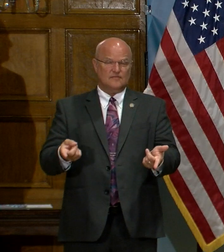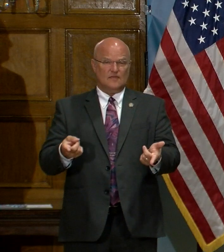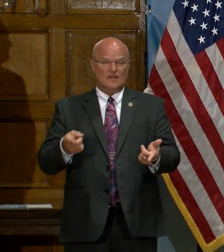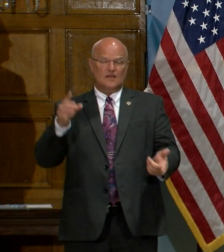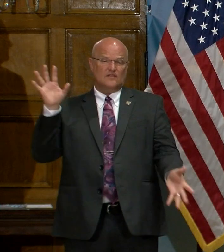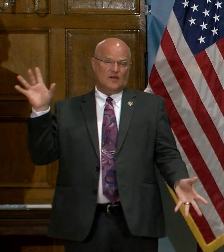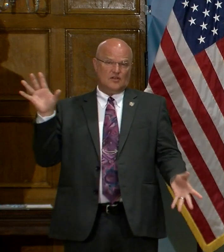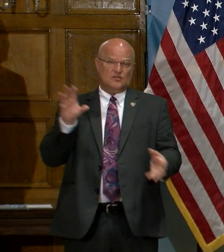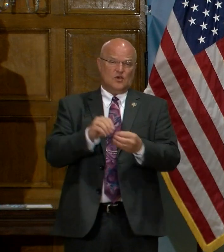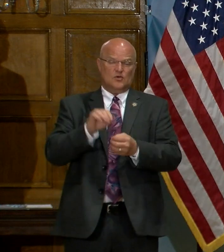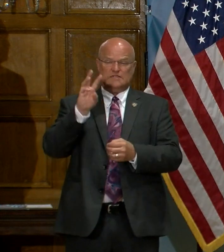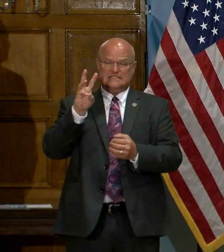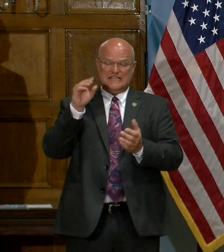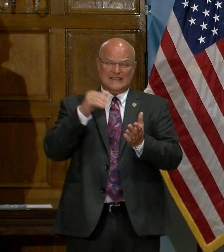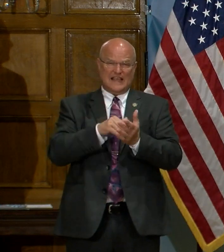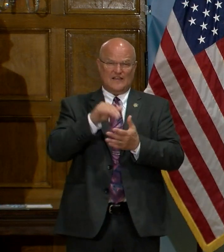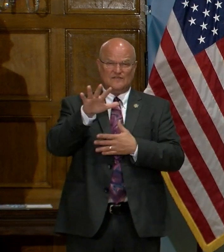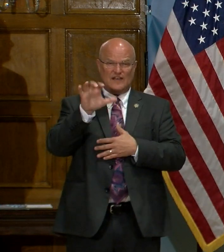our total